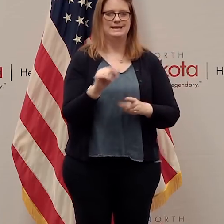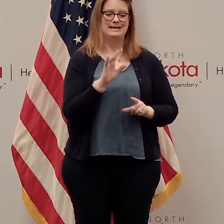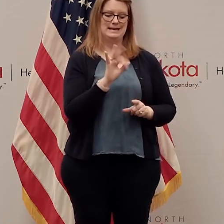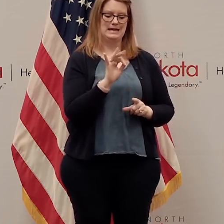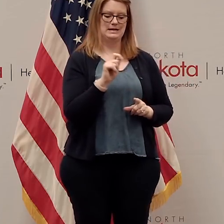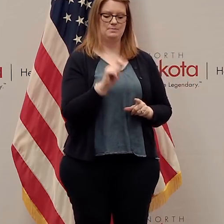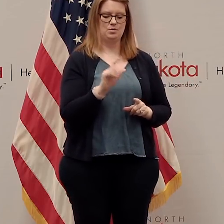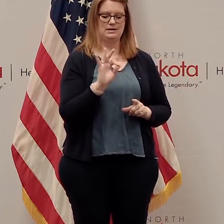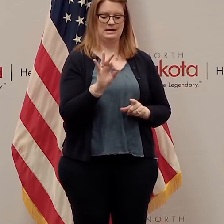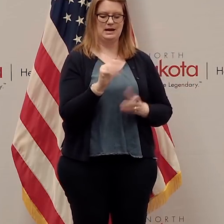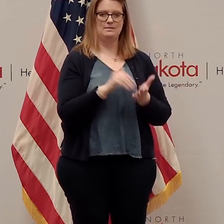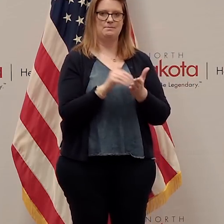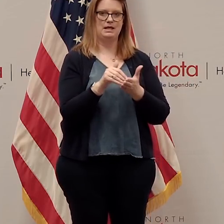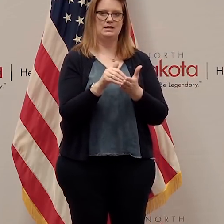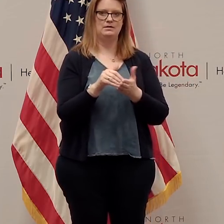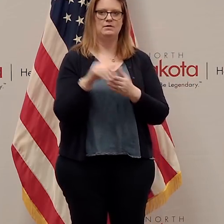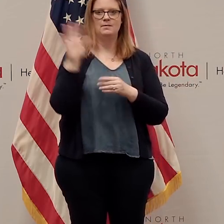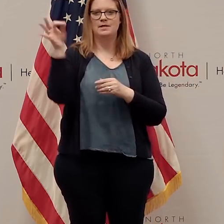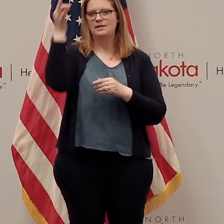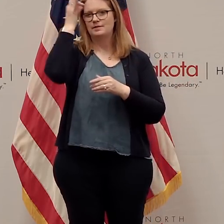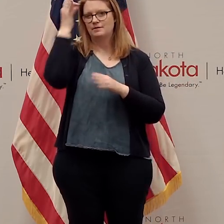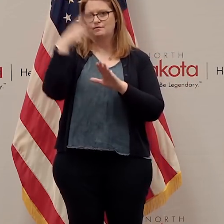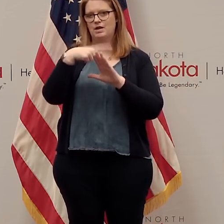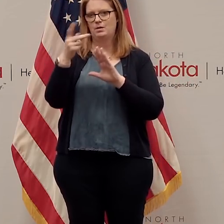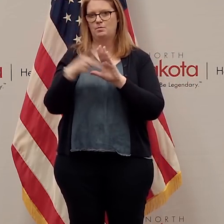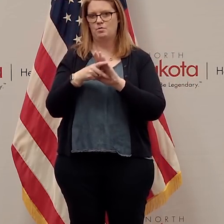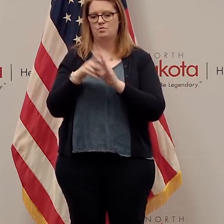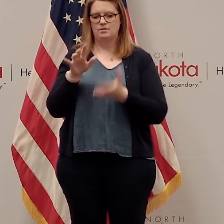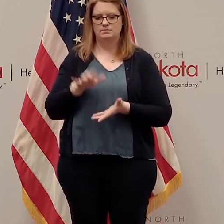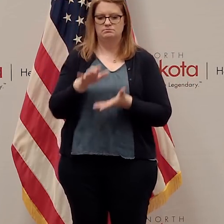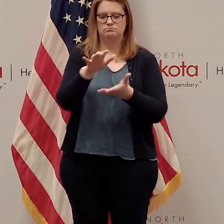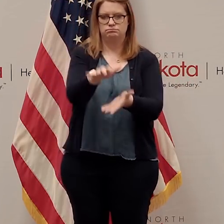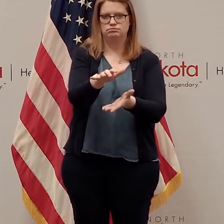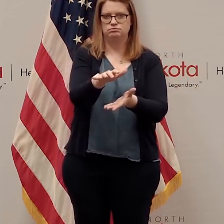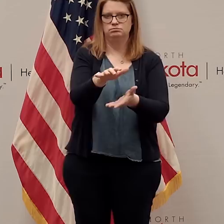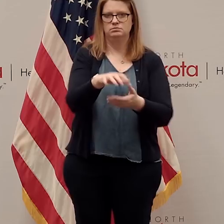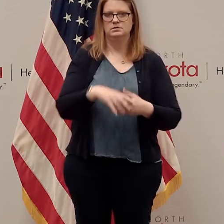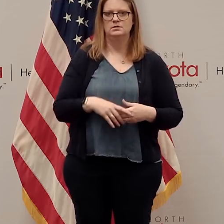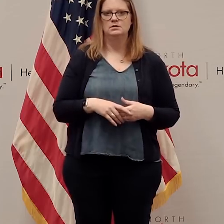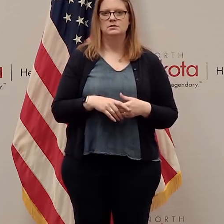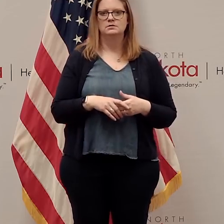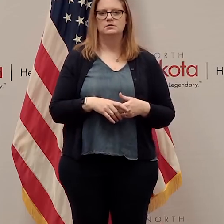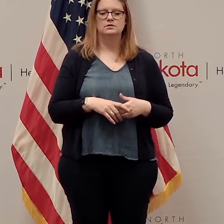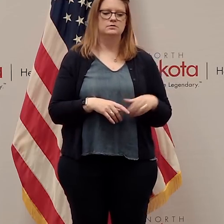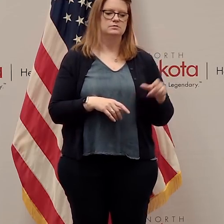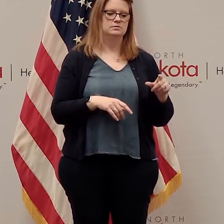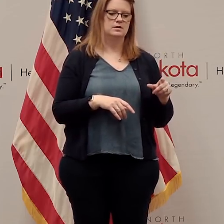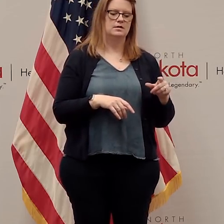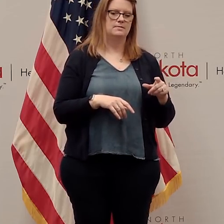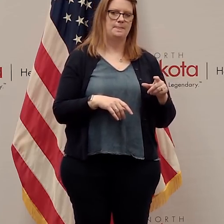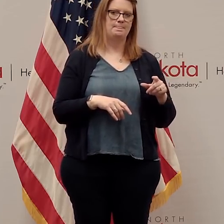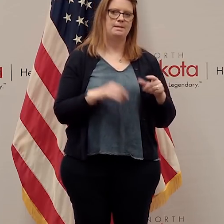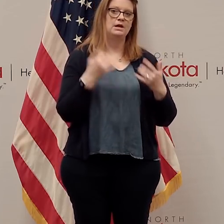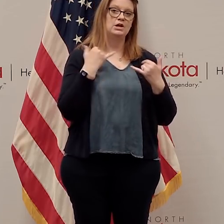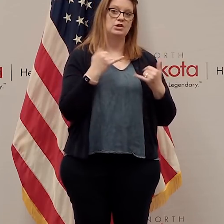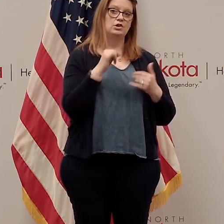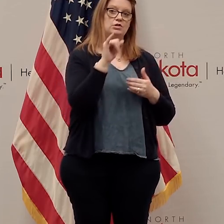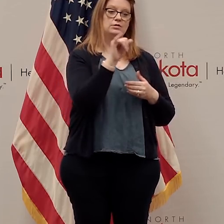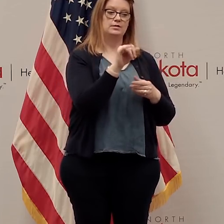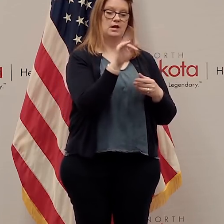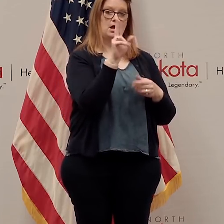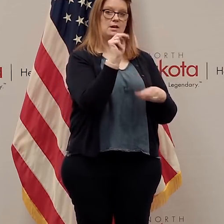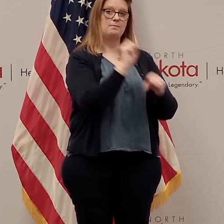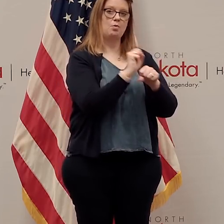$19.9 million from the federal programs. Trust fund, of course, is the portion that's the state portion. The current UI trust